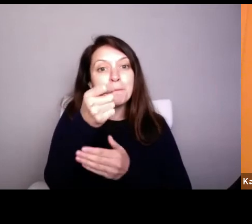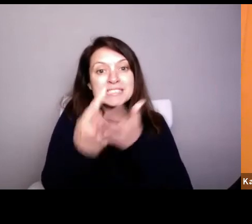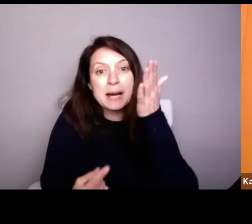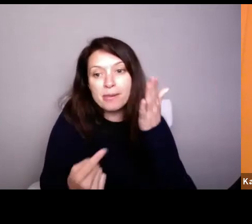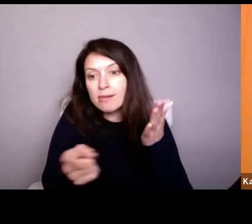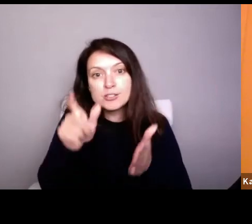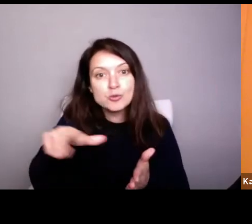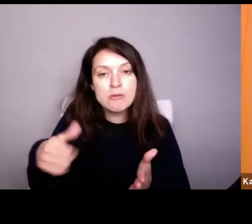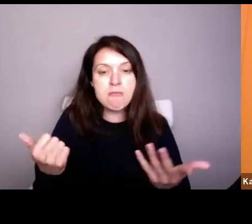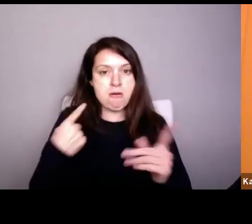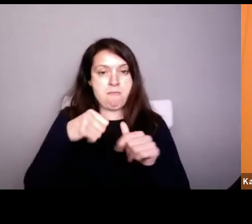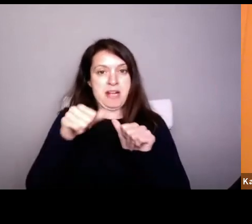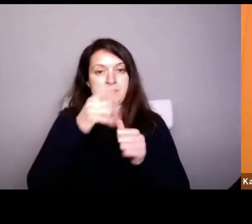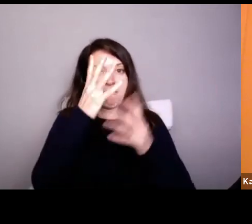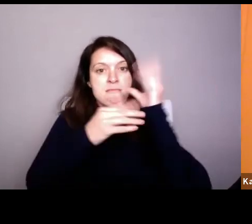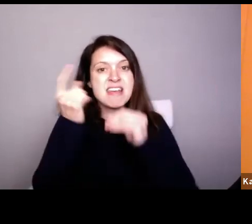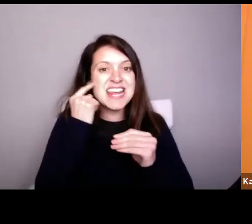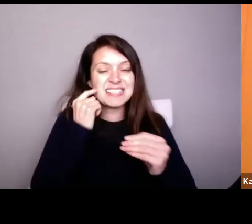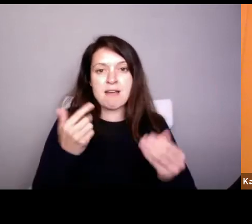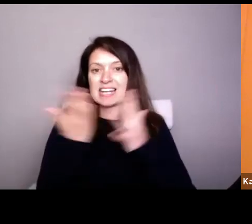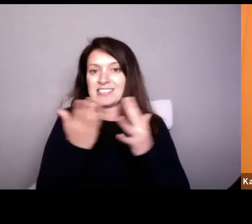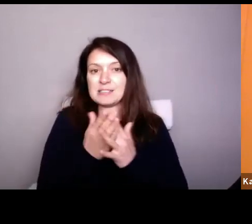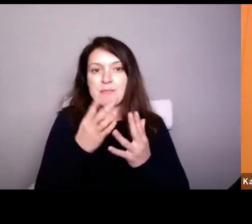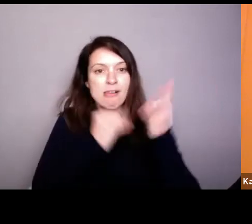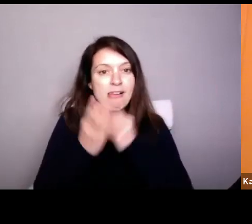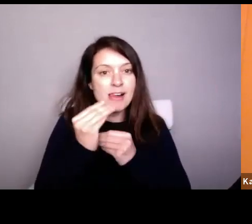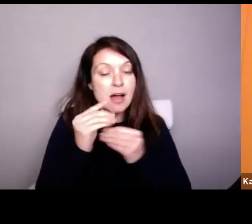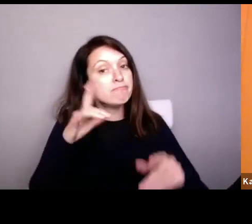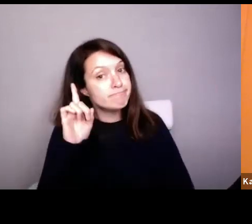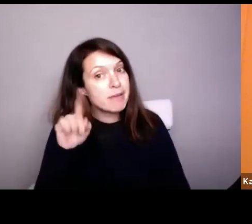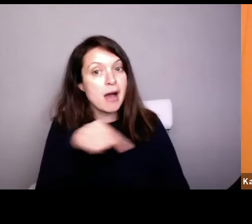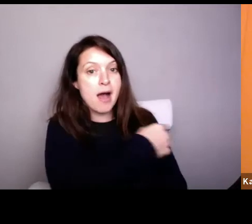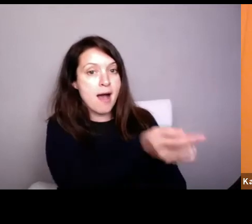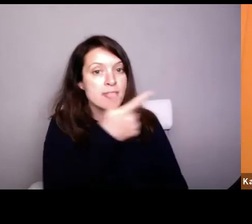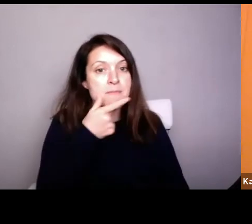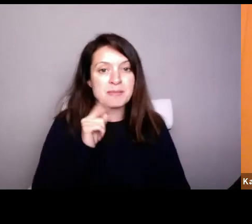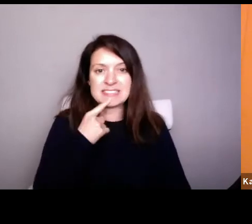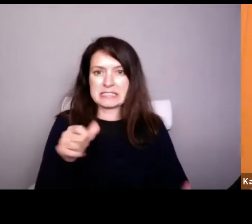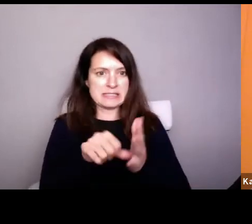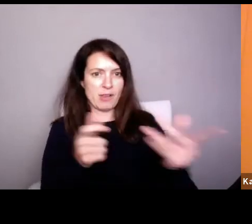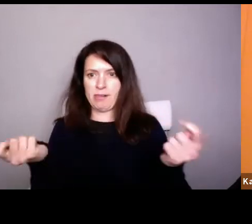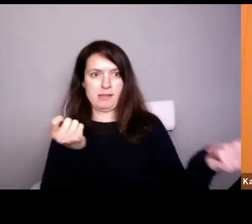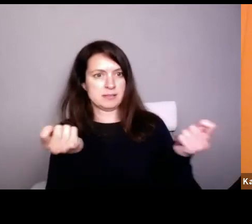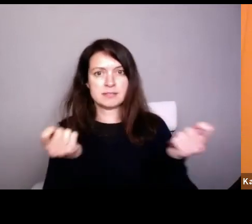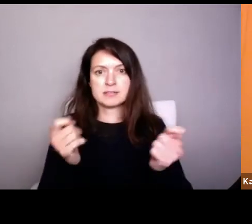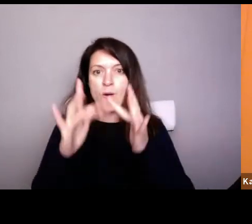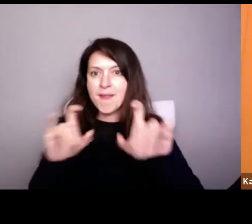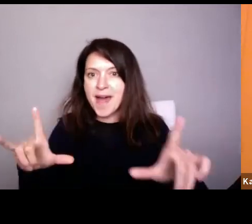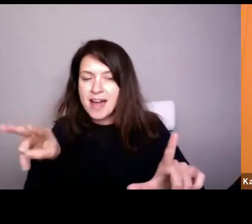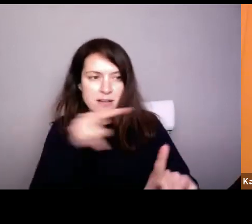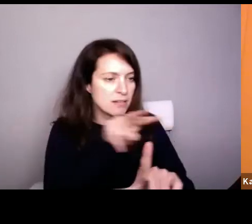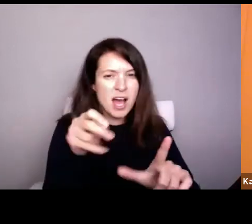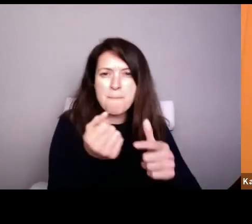to study. But some students reported that there are multiple challenges with multitasking during online sessions, and individuals with